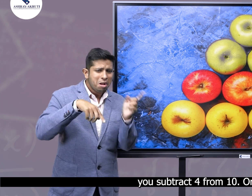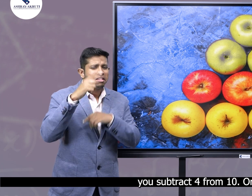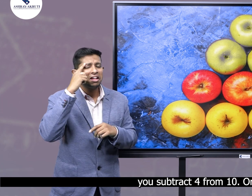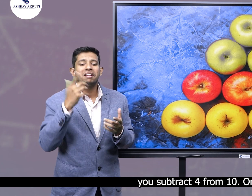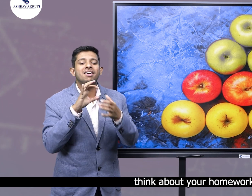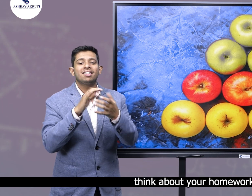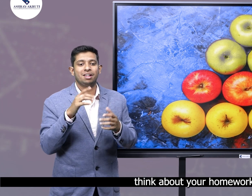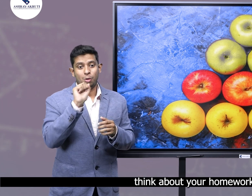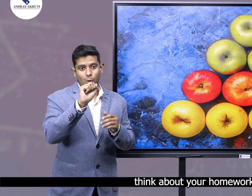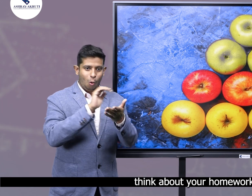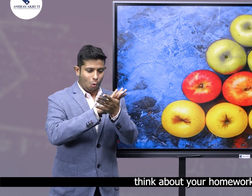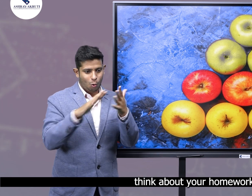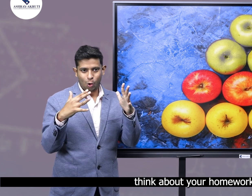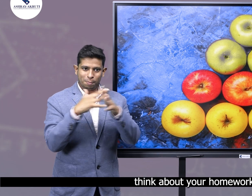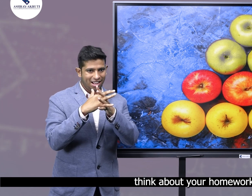Or think about your homework.